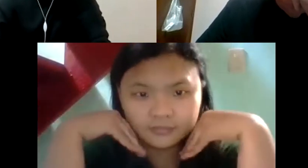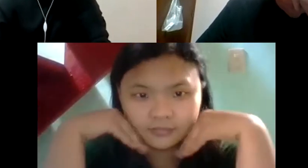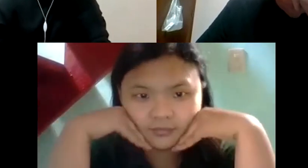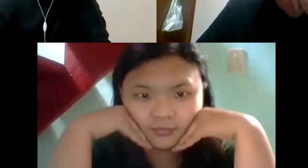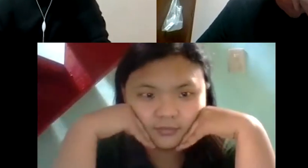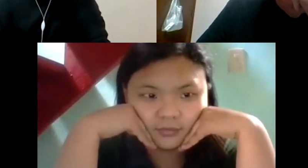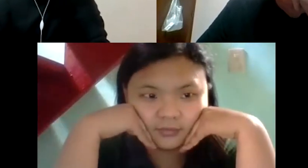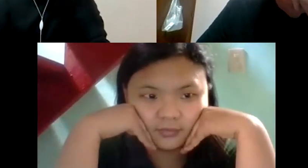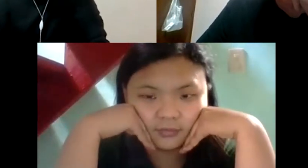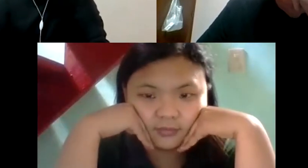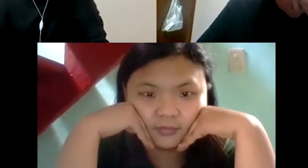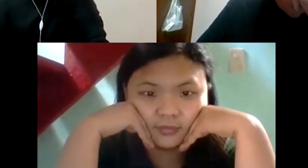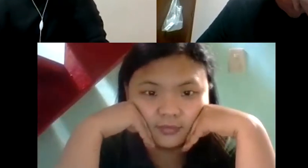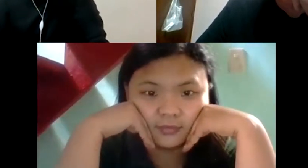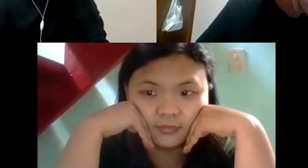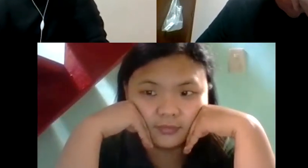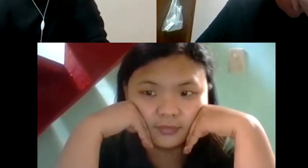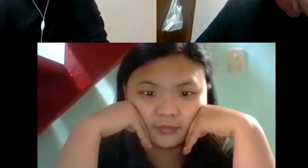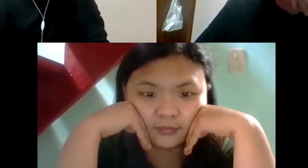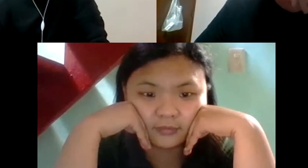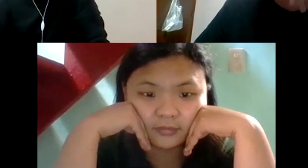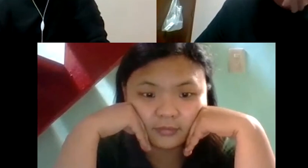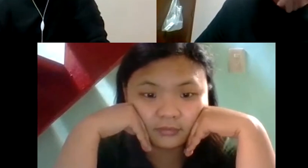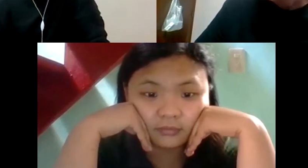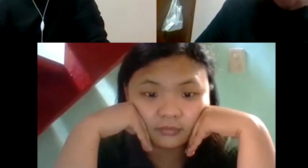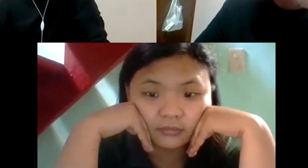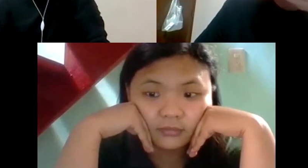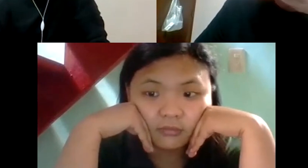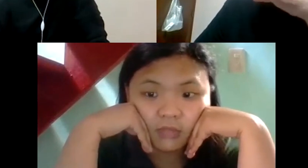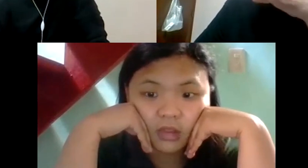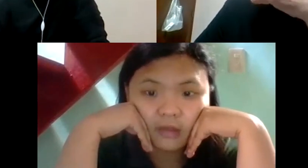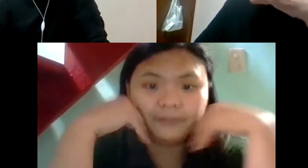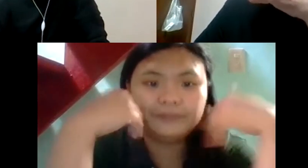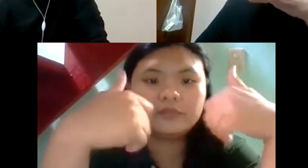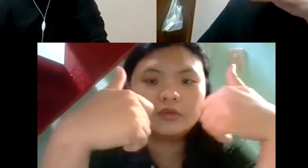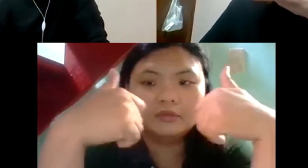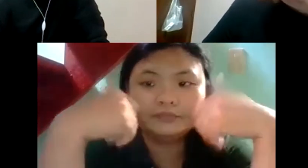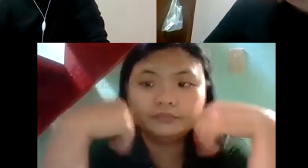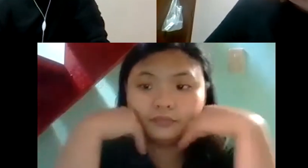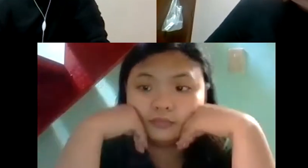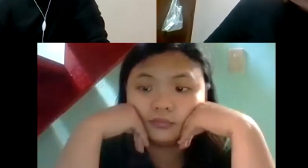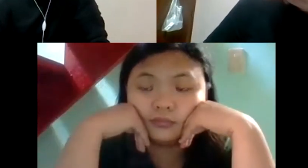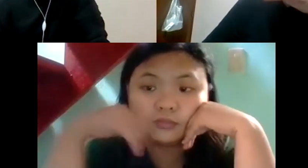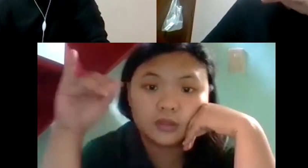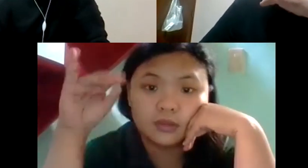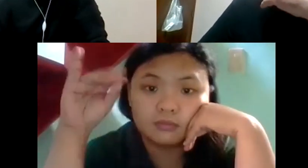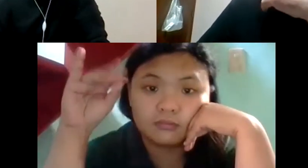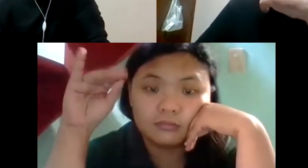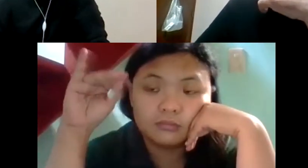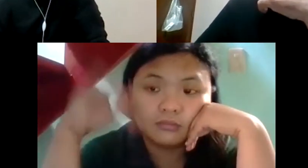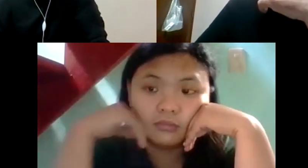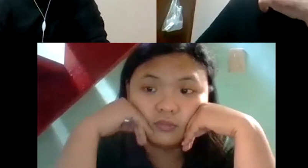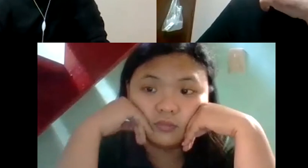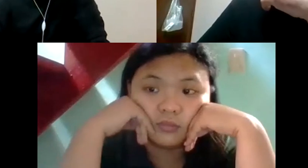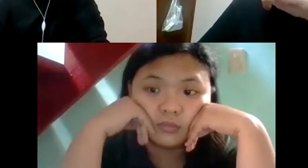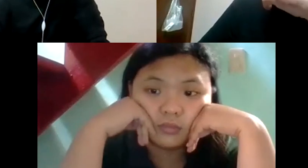All right, we'll split up in groups then. So before Dr. Woody leaves, maybe if we have any last minute questions